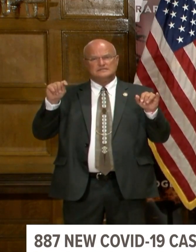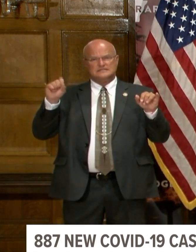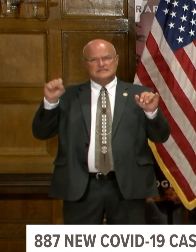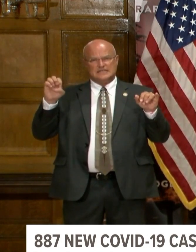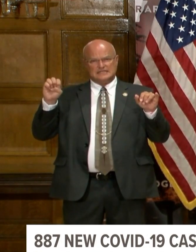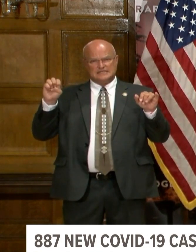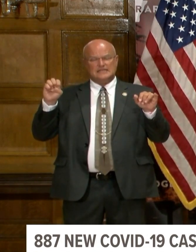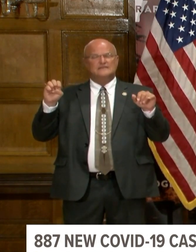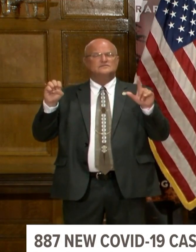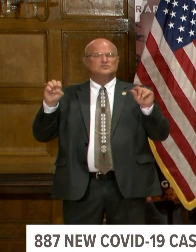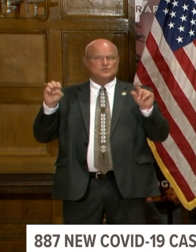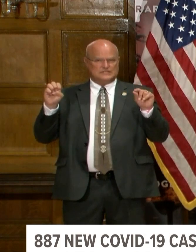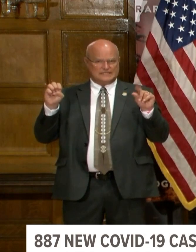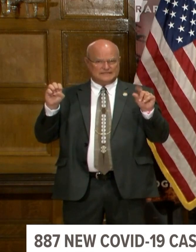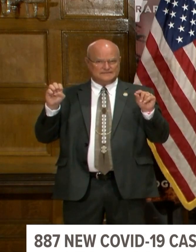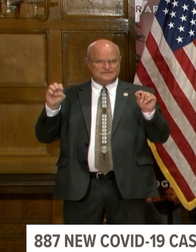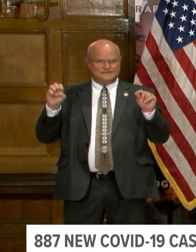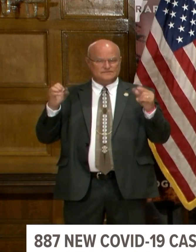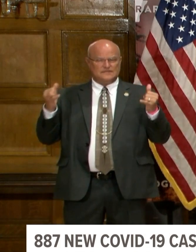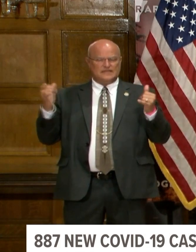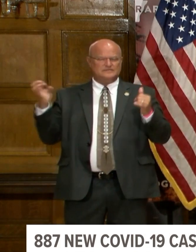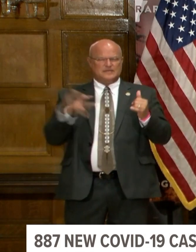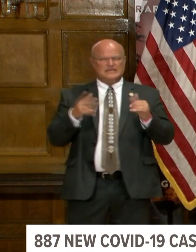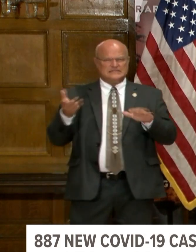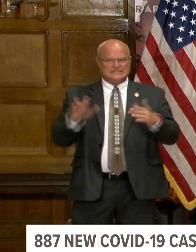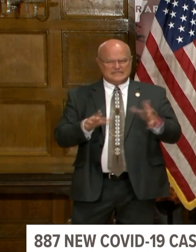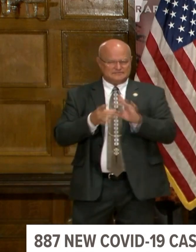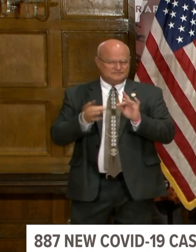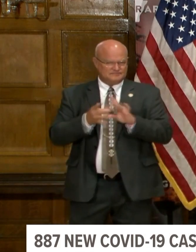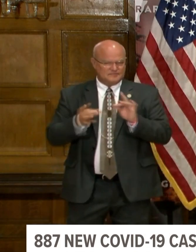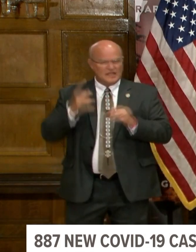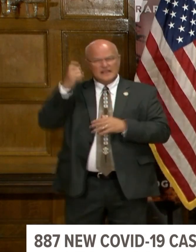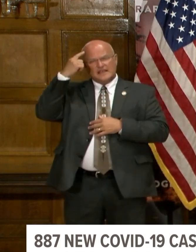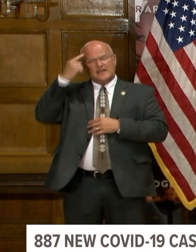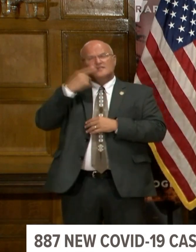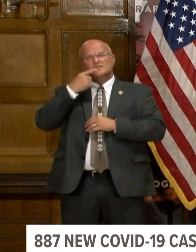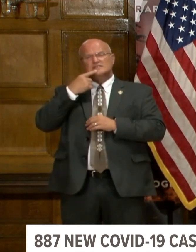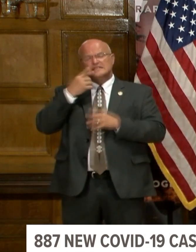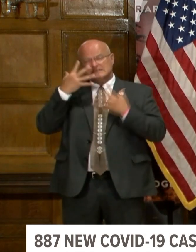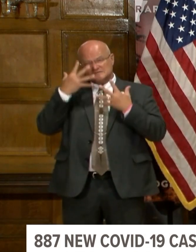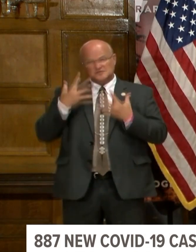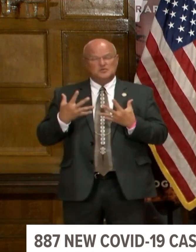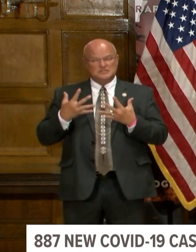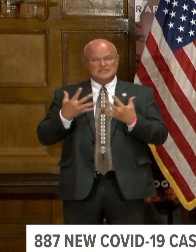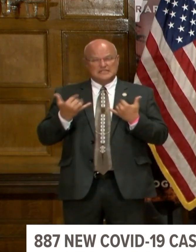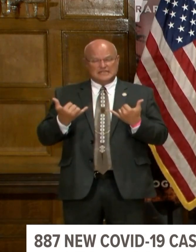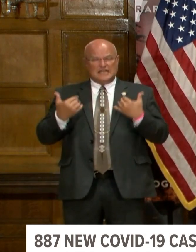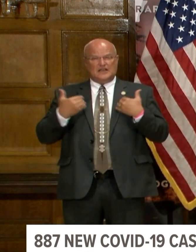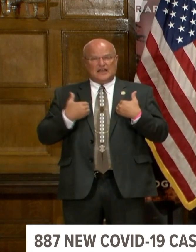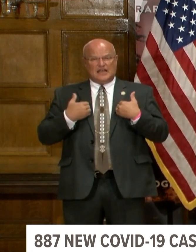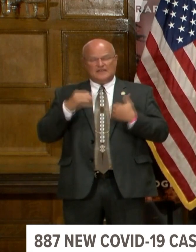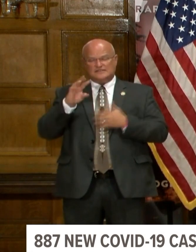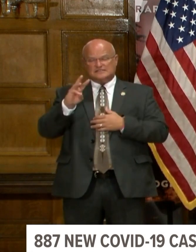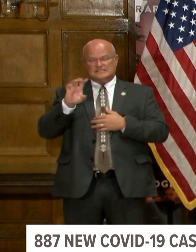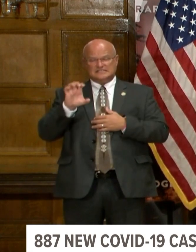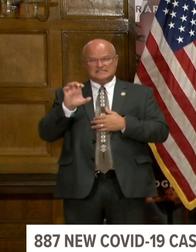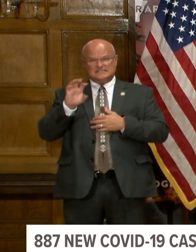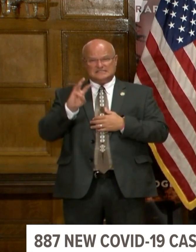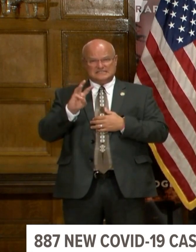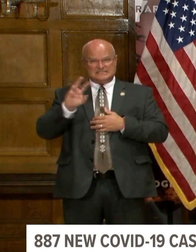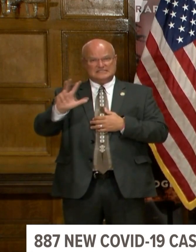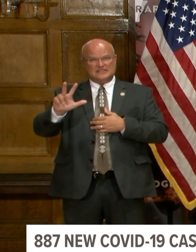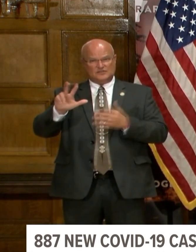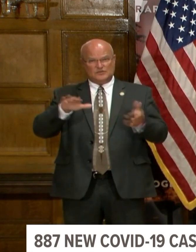20. So returning to the deaths, as mentioned by the governor, unfortunately, we now have